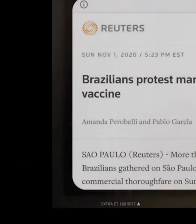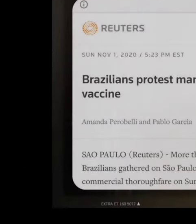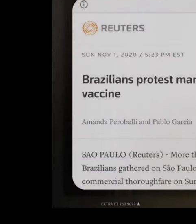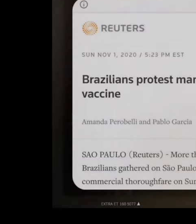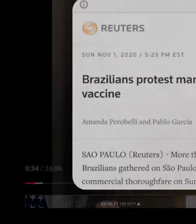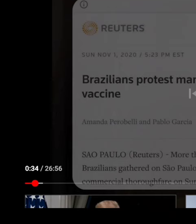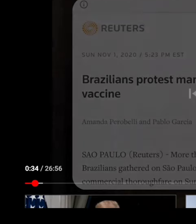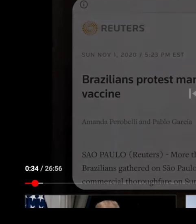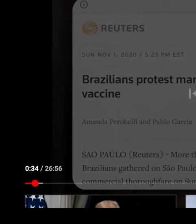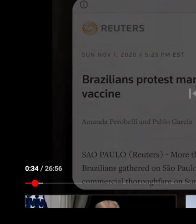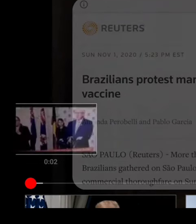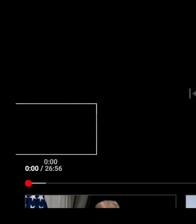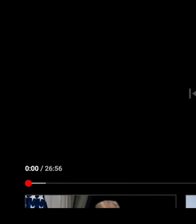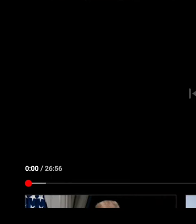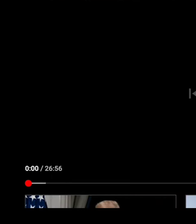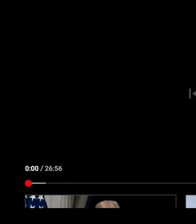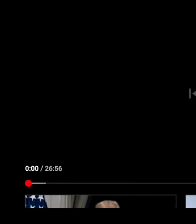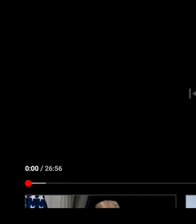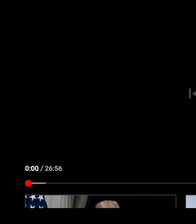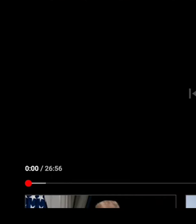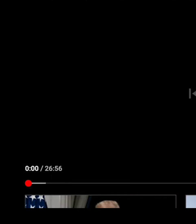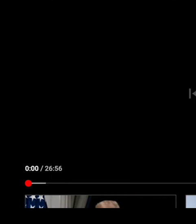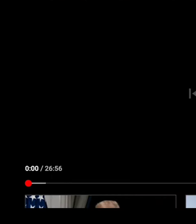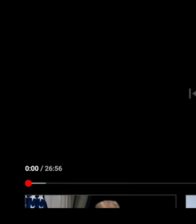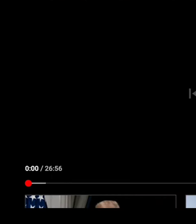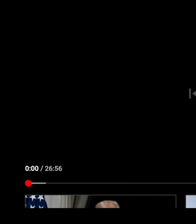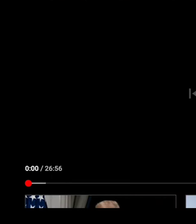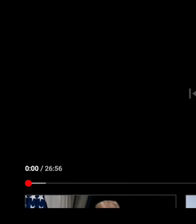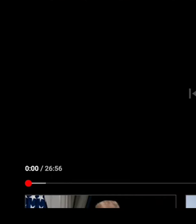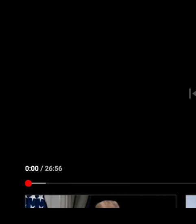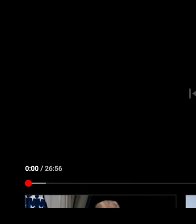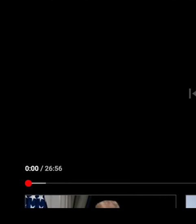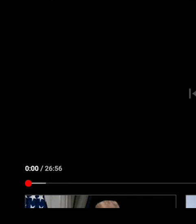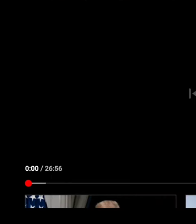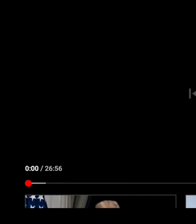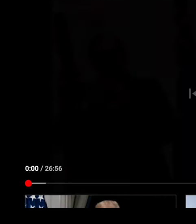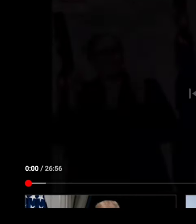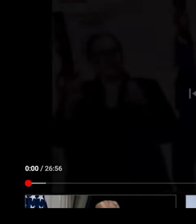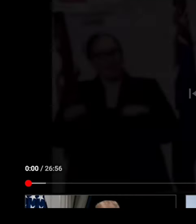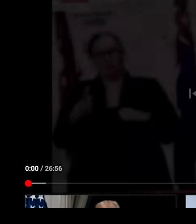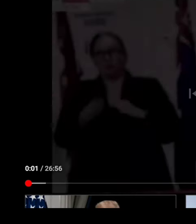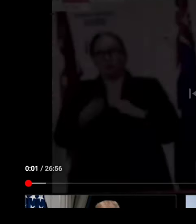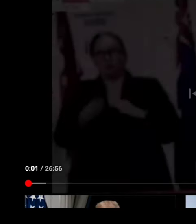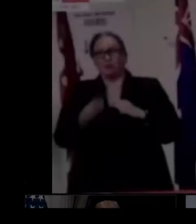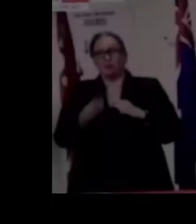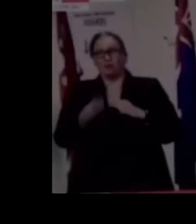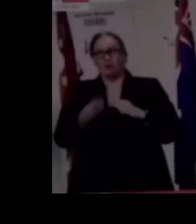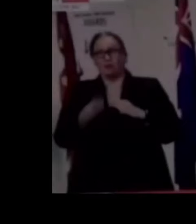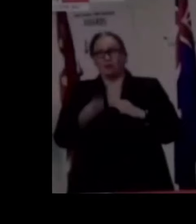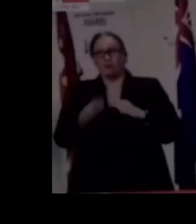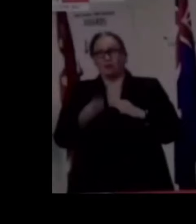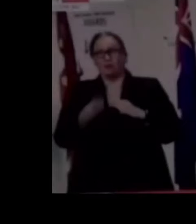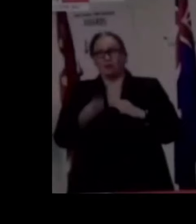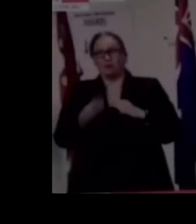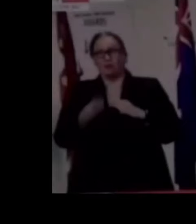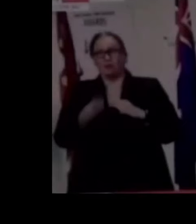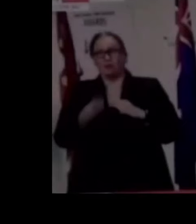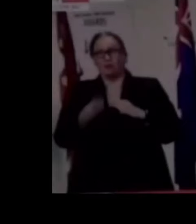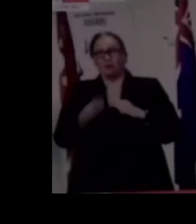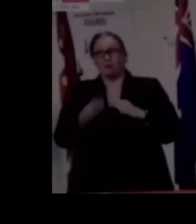go. Okay. You know, I'm going to leave a link to the brother's page. And, must treat.